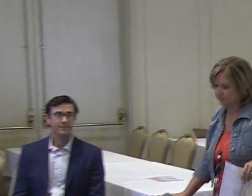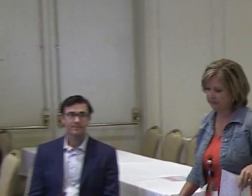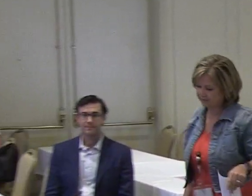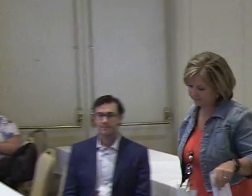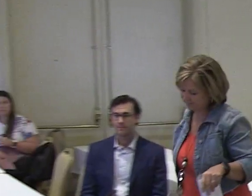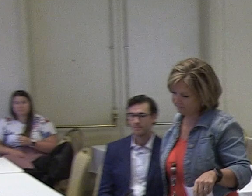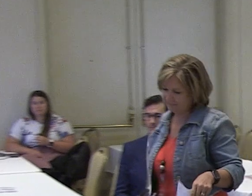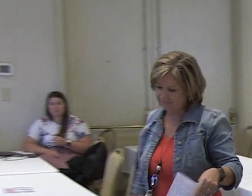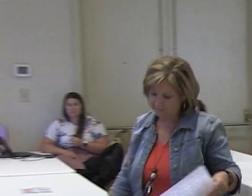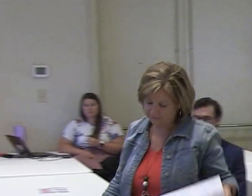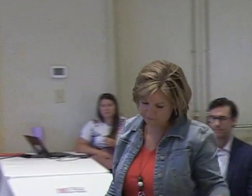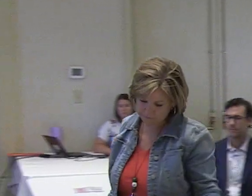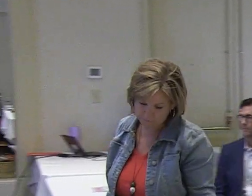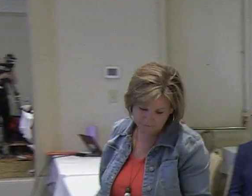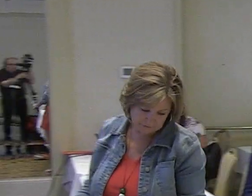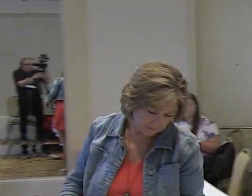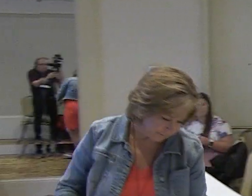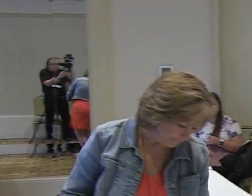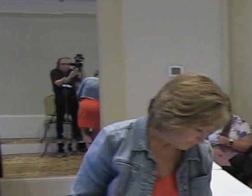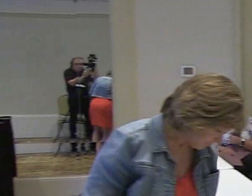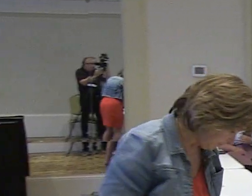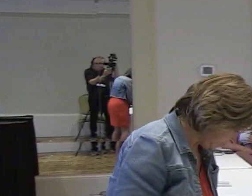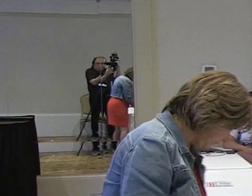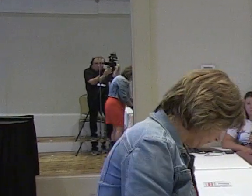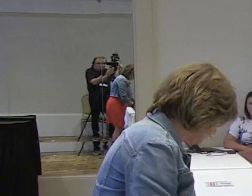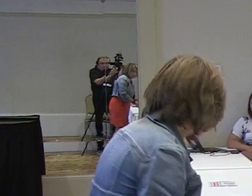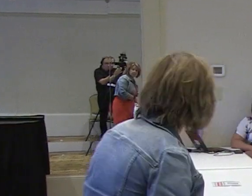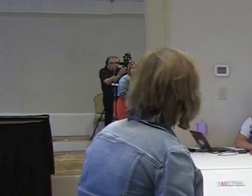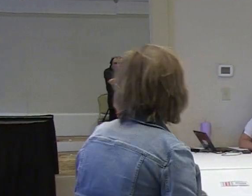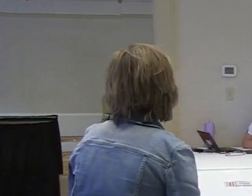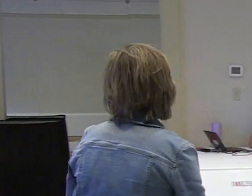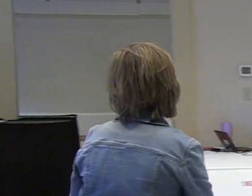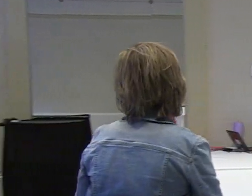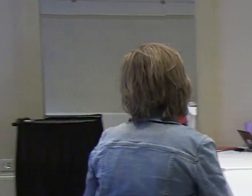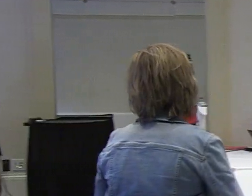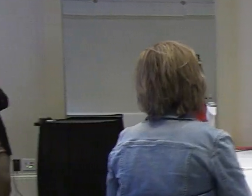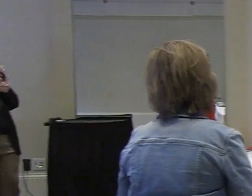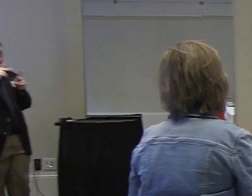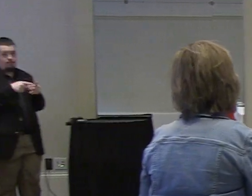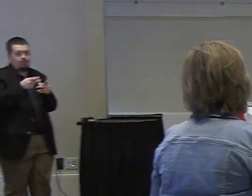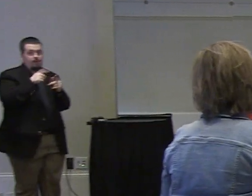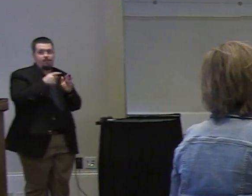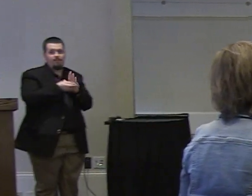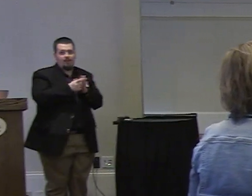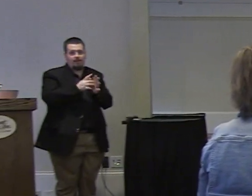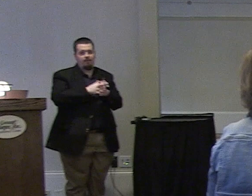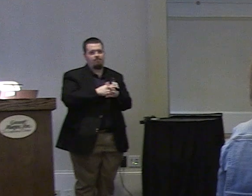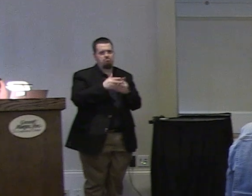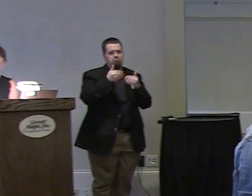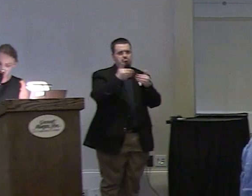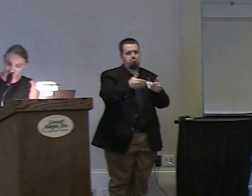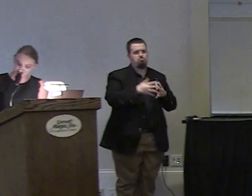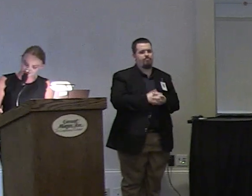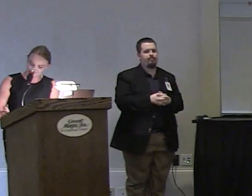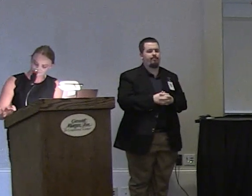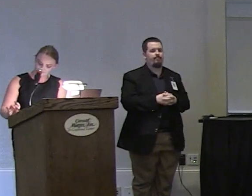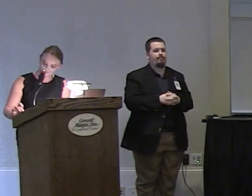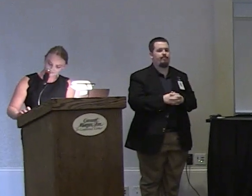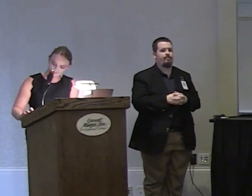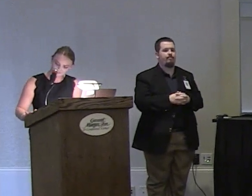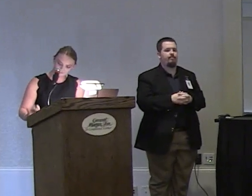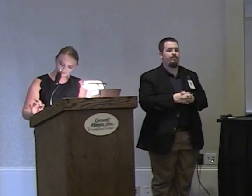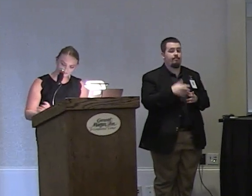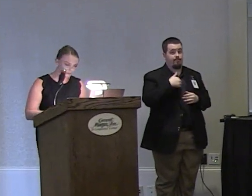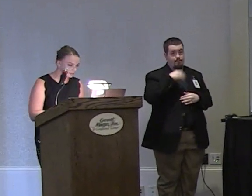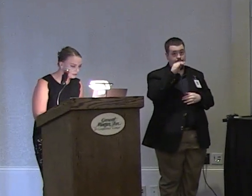started with your comment i will pull this spreadsheet up and we will i have the next person here just a minute let's go ahead with your time ma'am hi